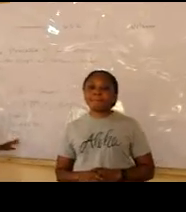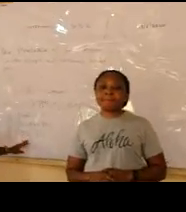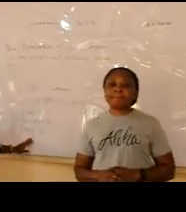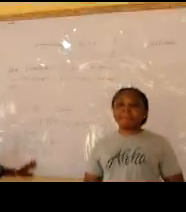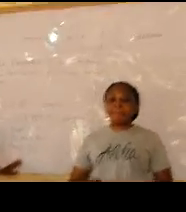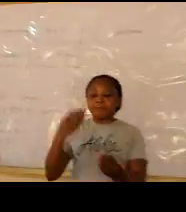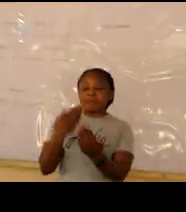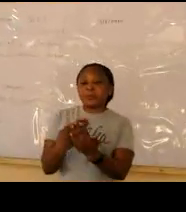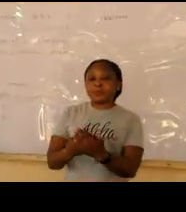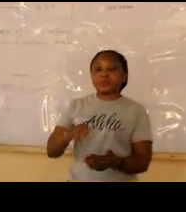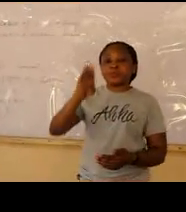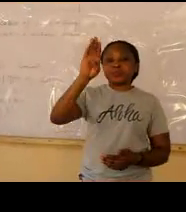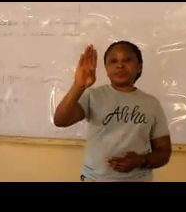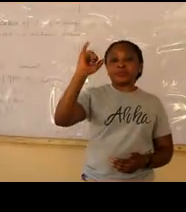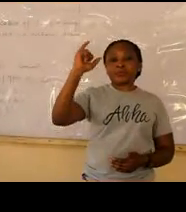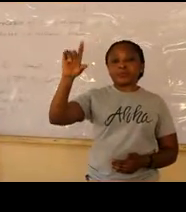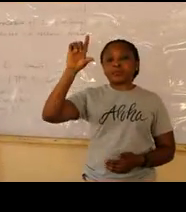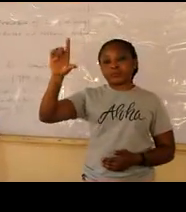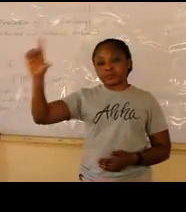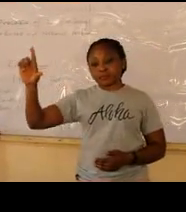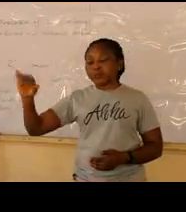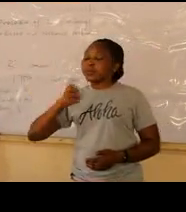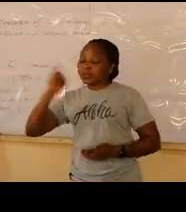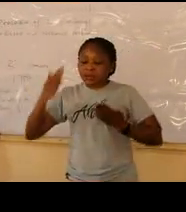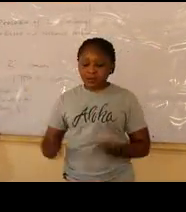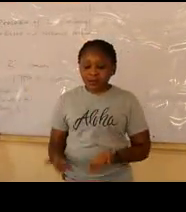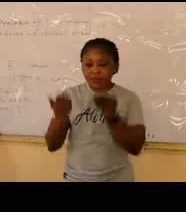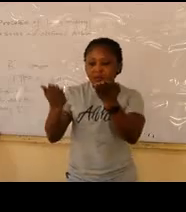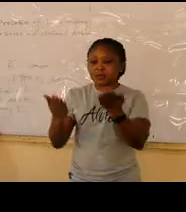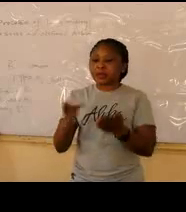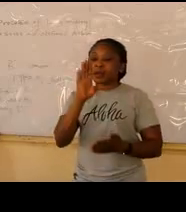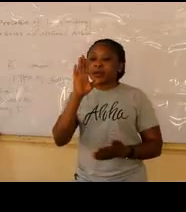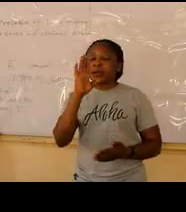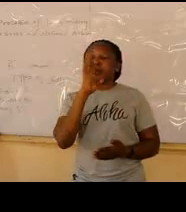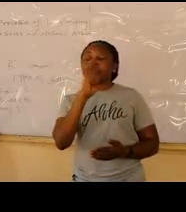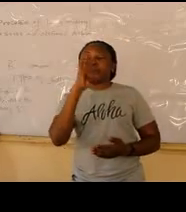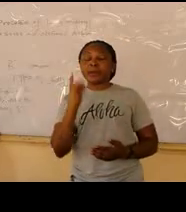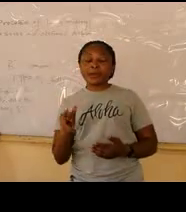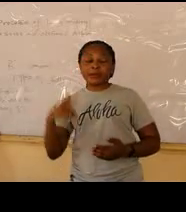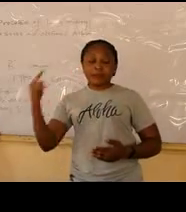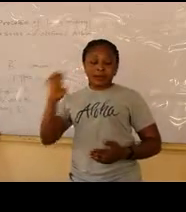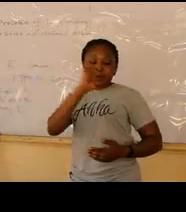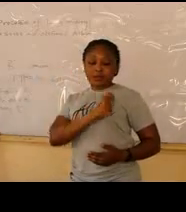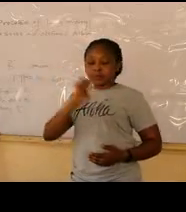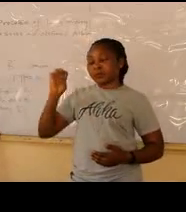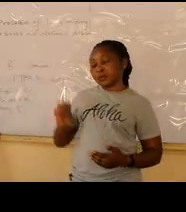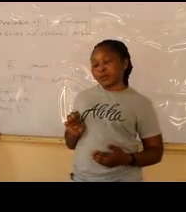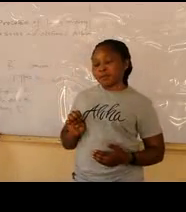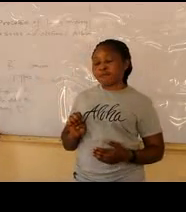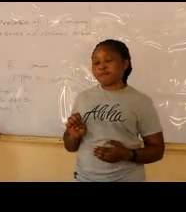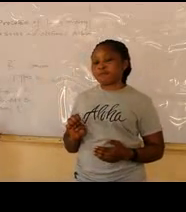Now, this money bill is often introduced to by the executive or the executive arm of